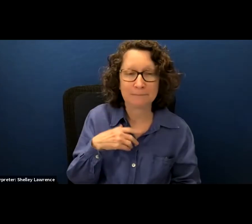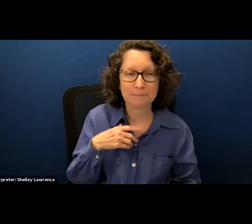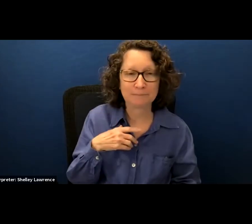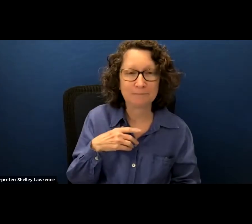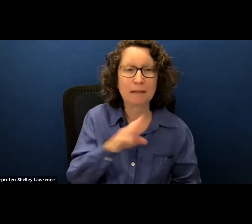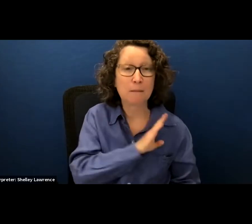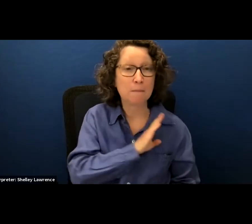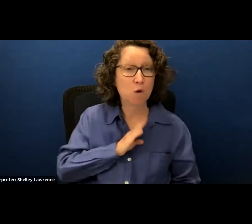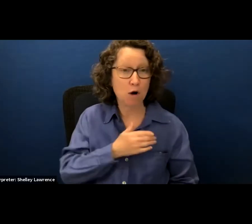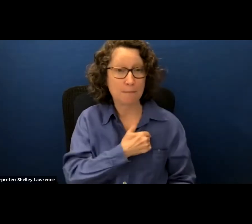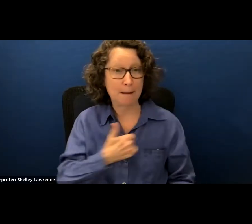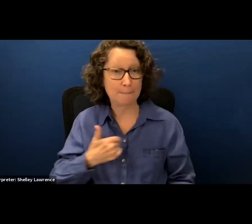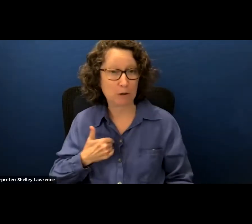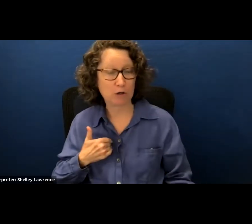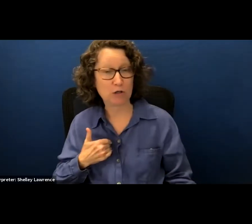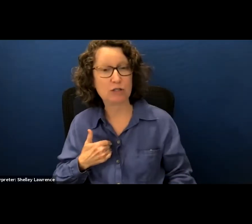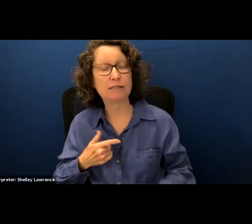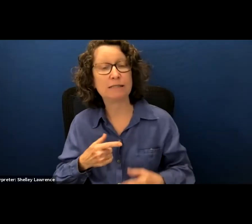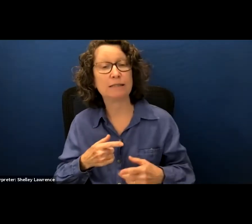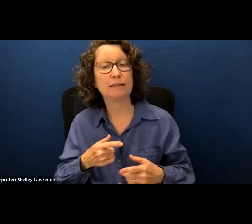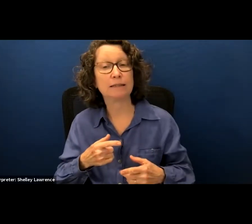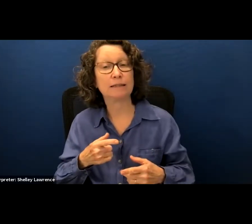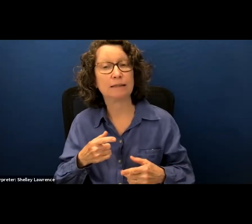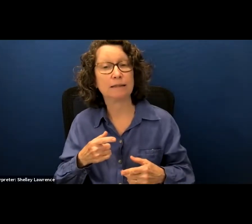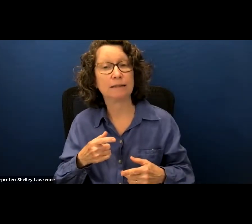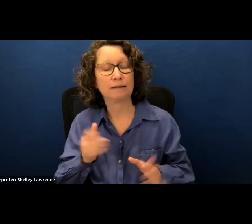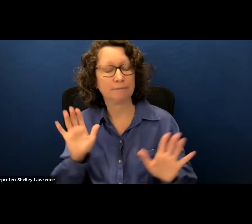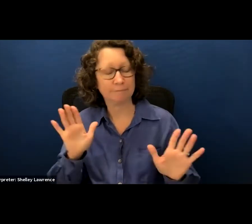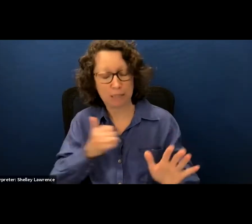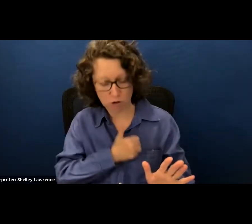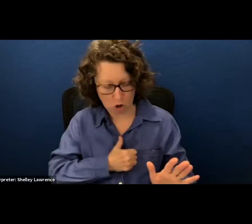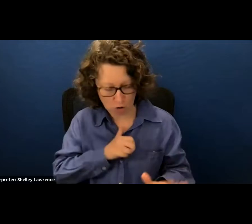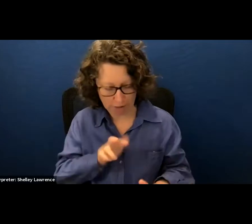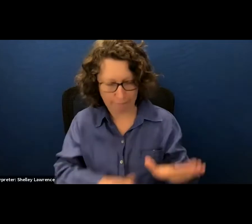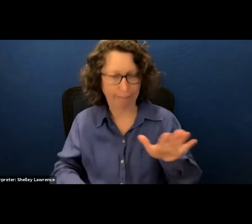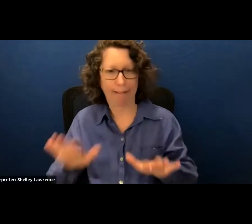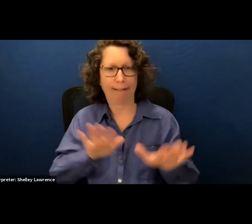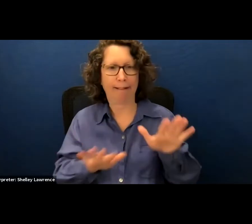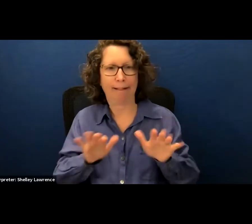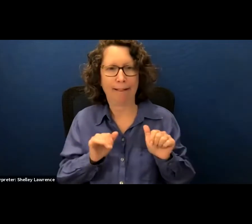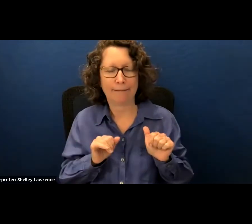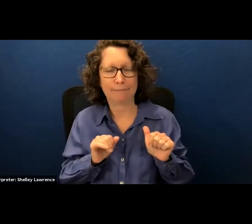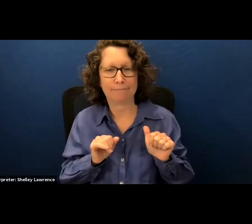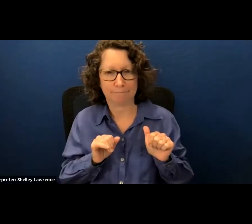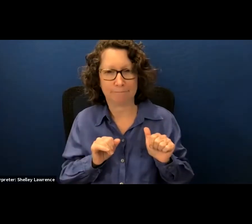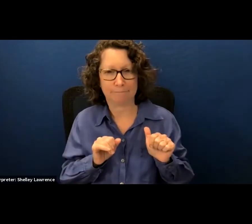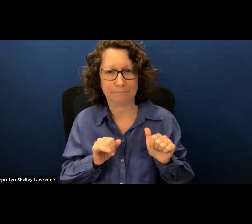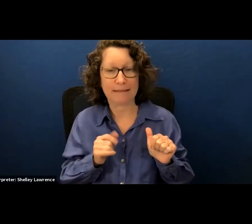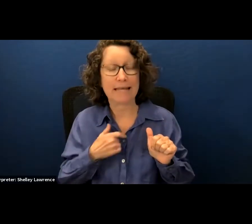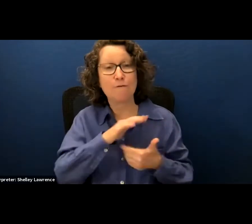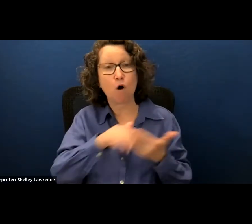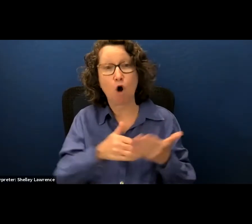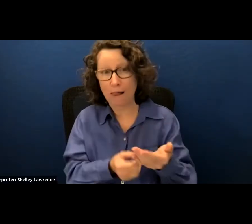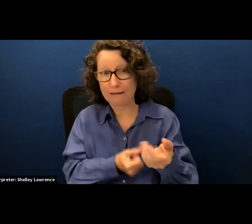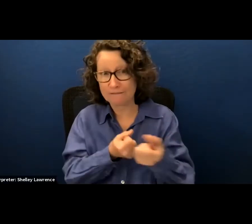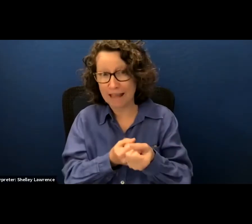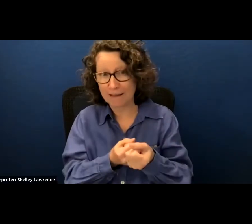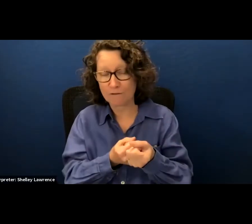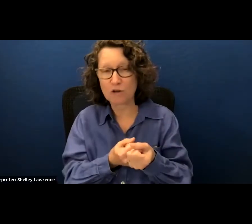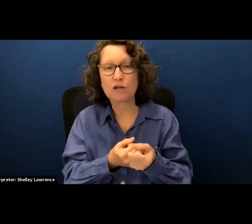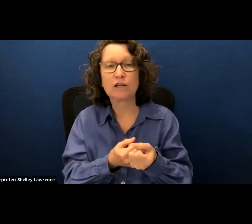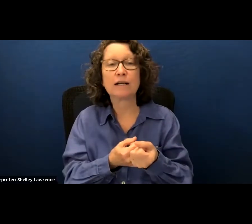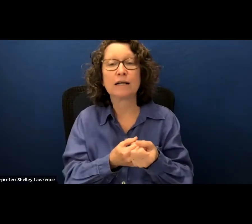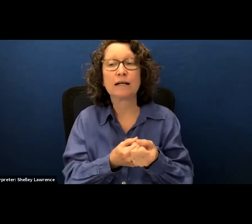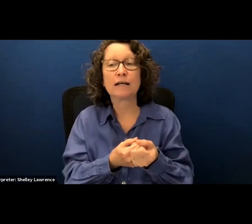Board members, if you, sorry. Oh my God. All in favor? Yes, if you're all in favor, please signify